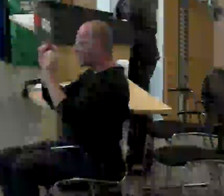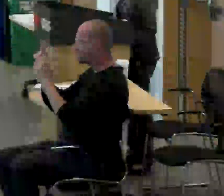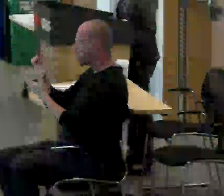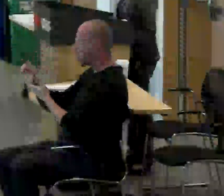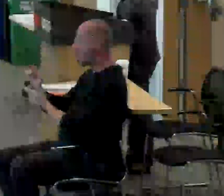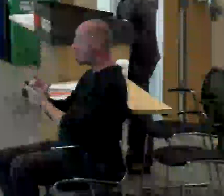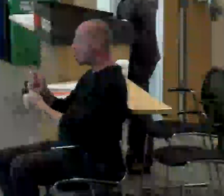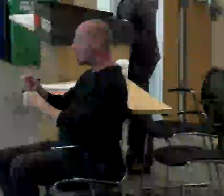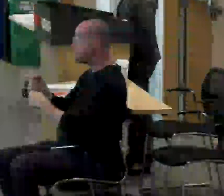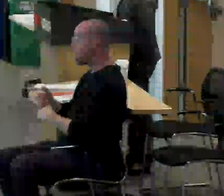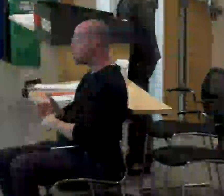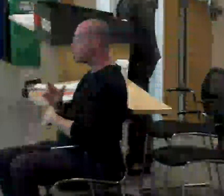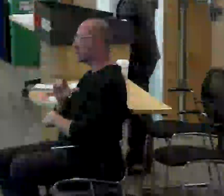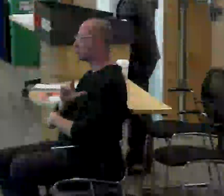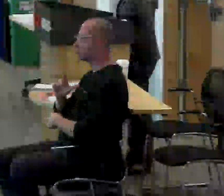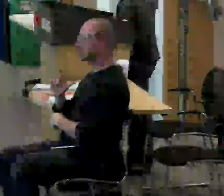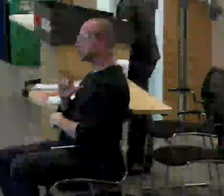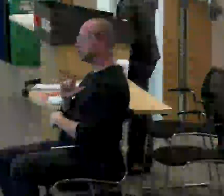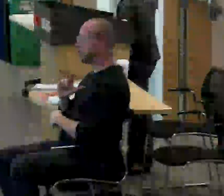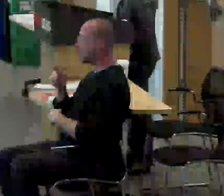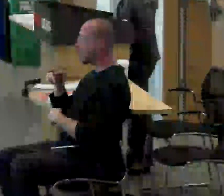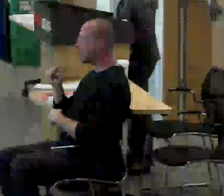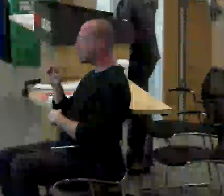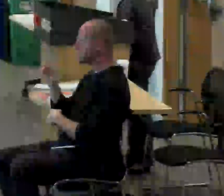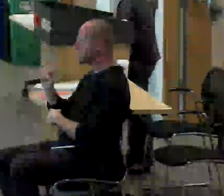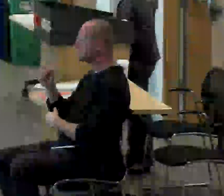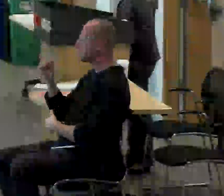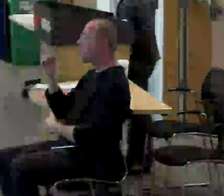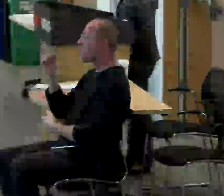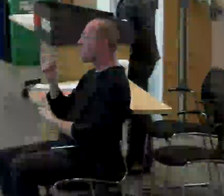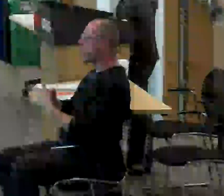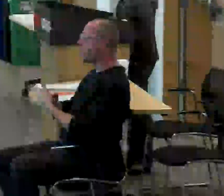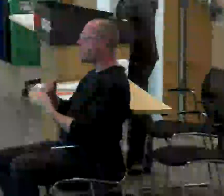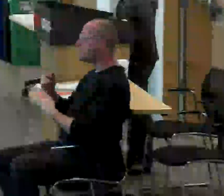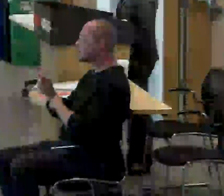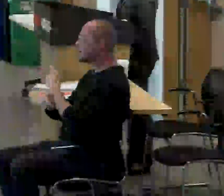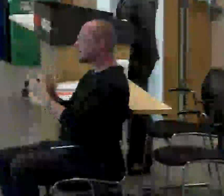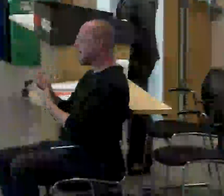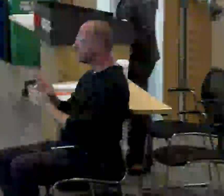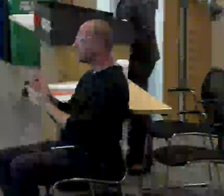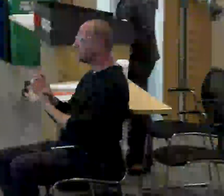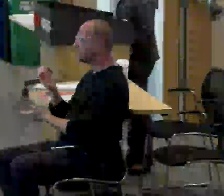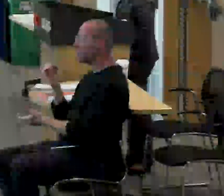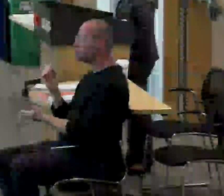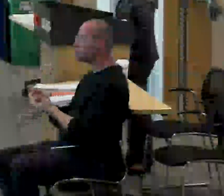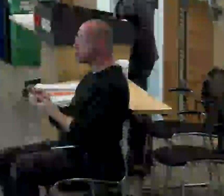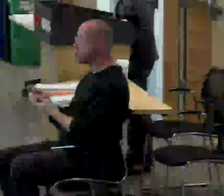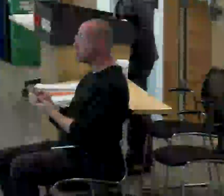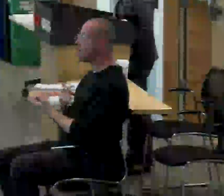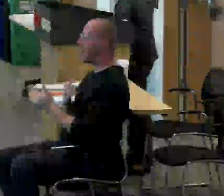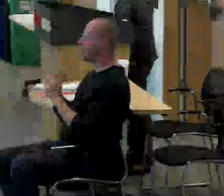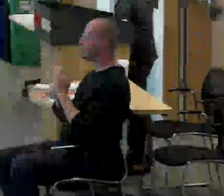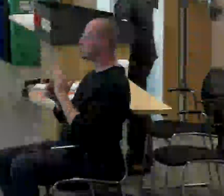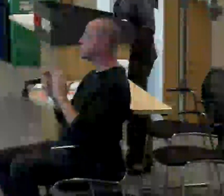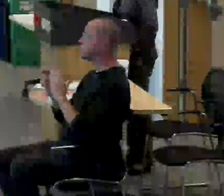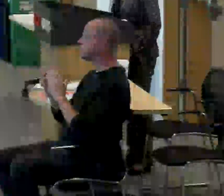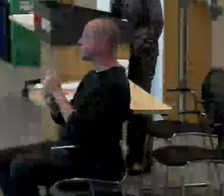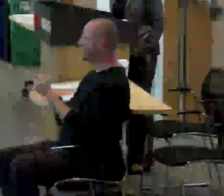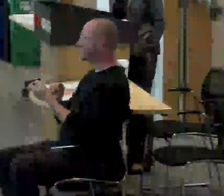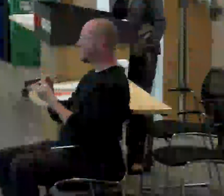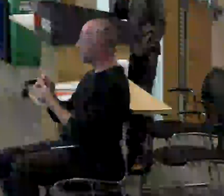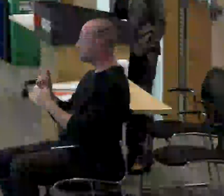policymakers, peers about what can be improved. But I'll go through some of those details with you all as